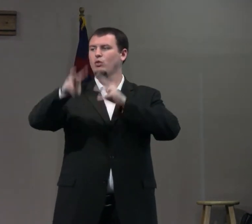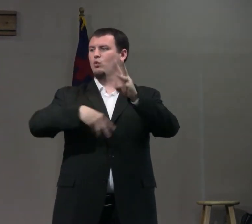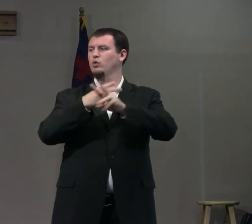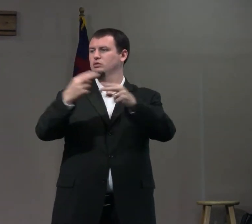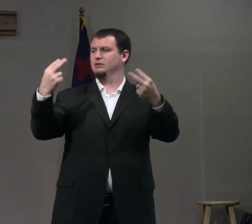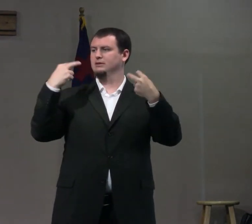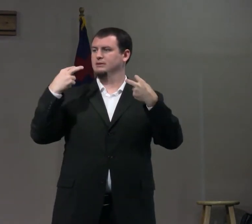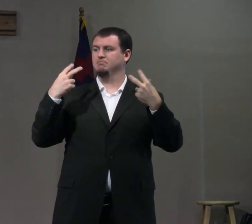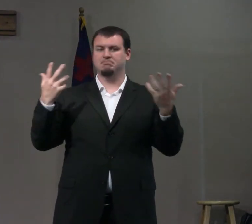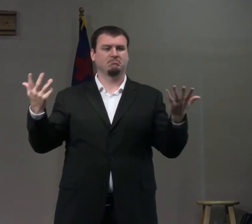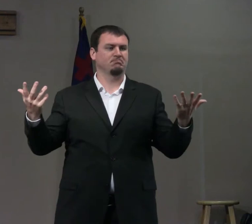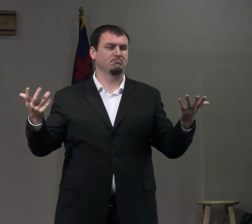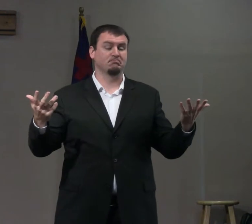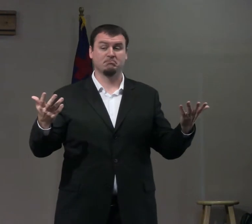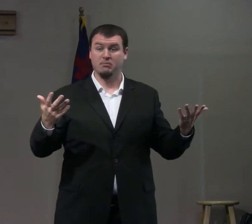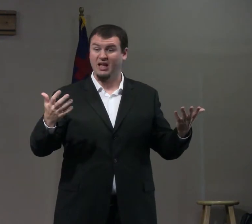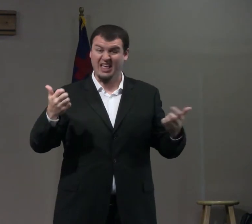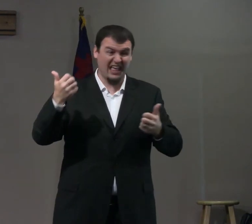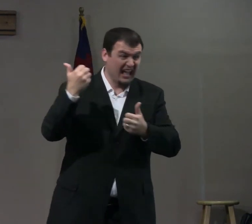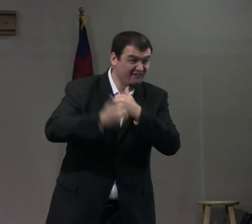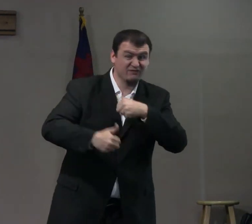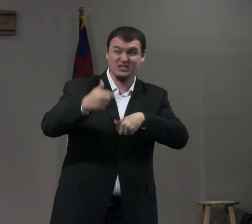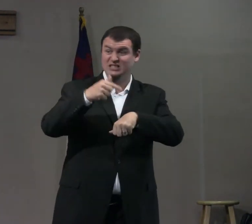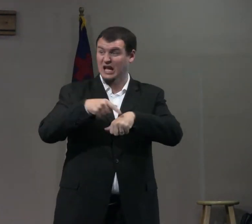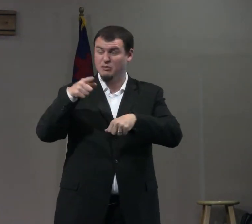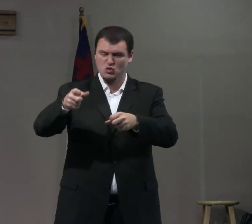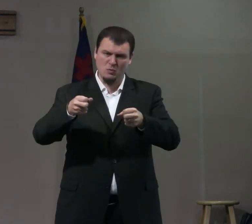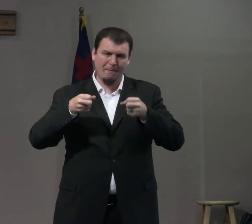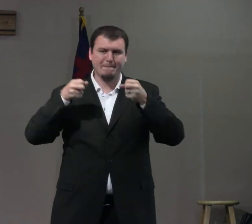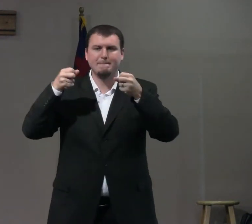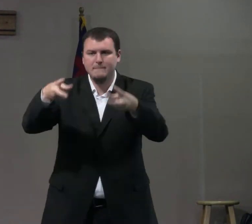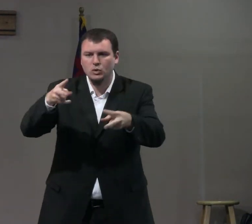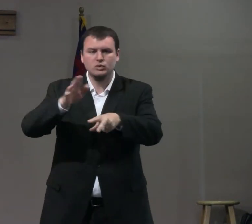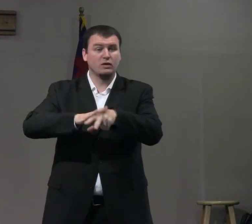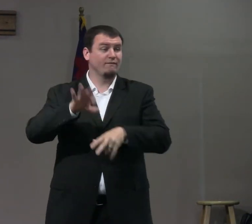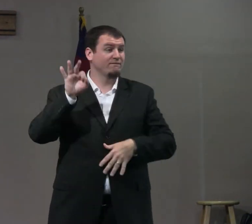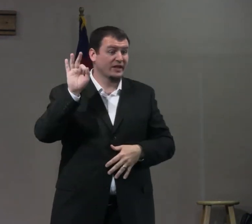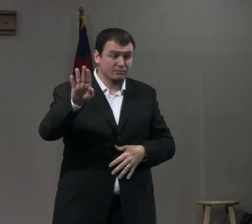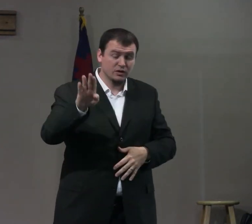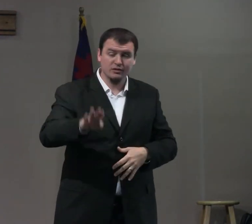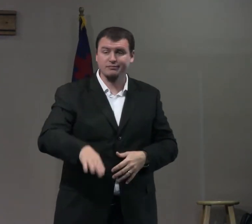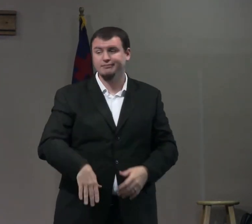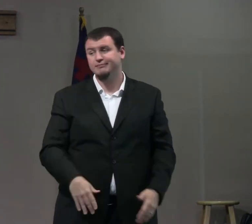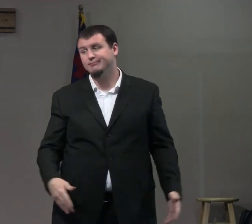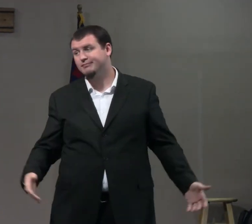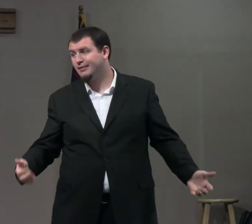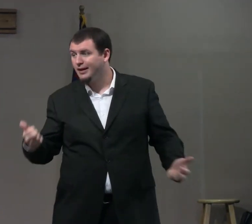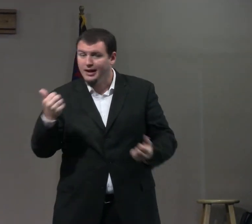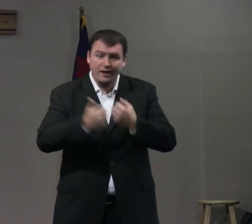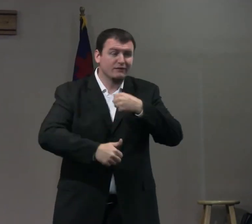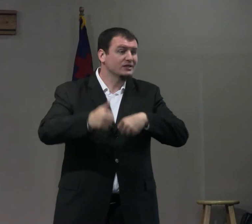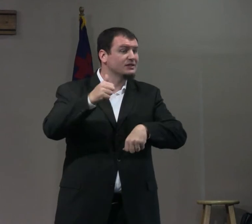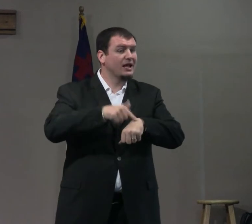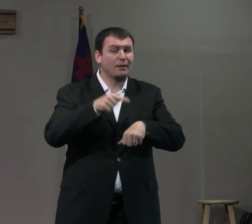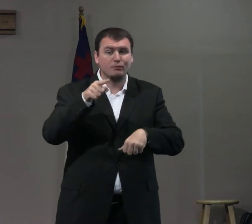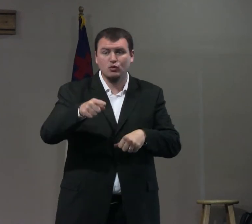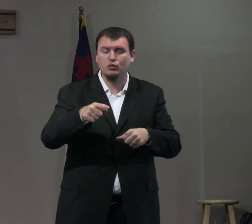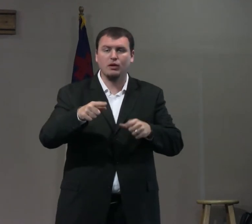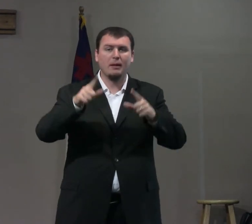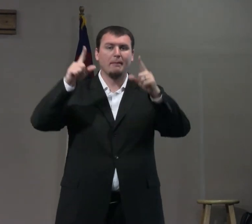Our lives are on display so the whole world will see. Every time you post on Facebook, every time